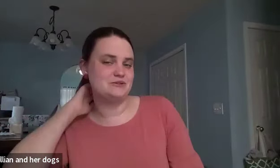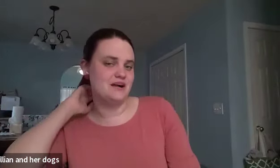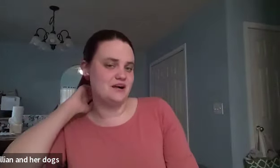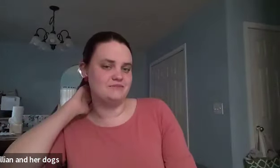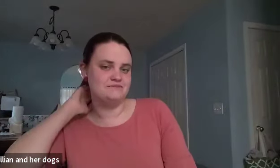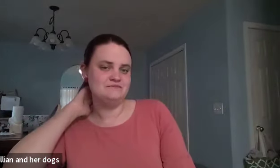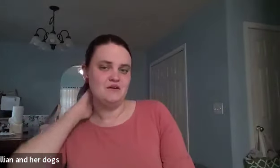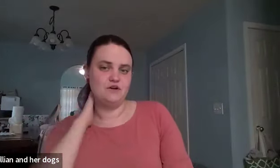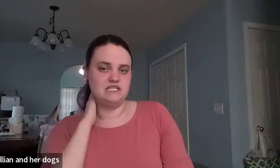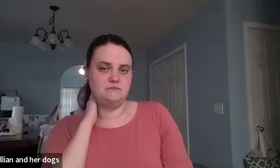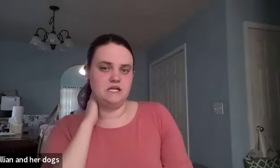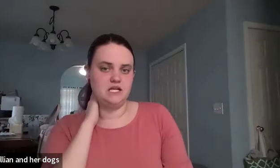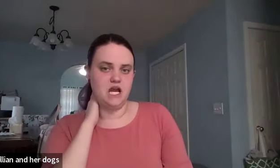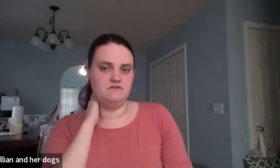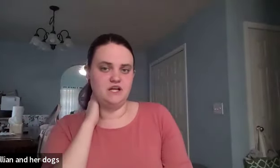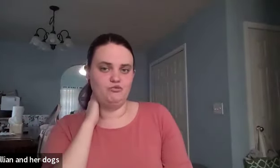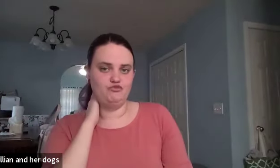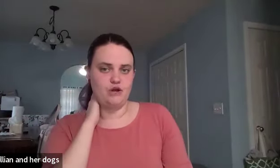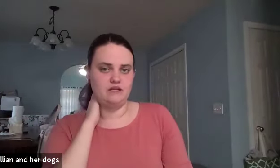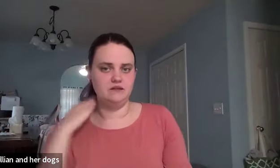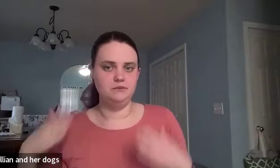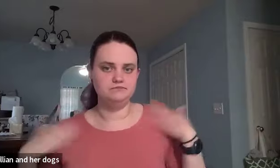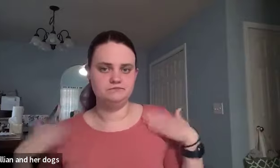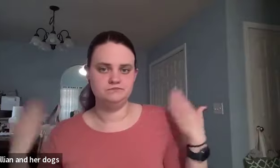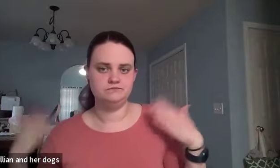you. Versus being kind of like frowning and like